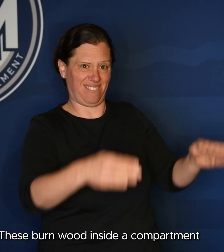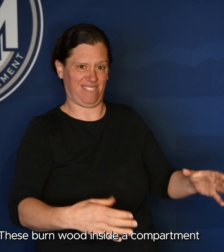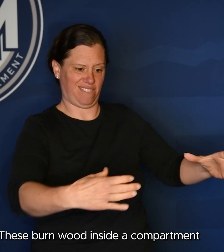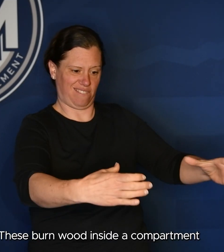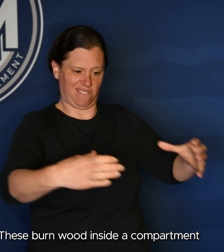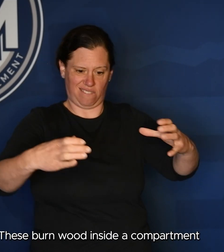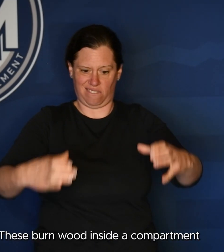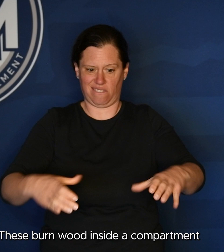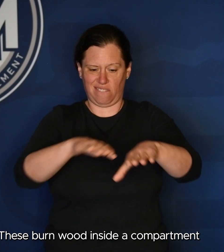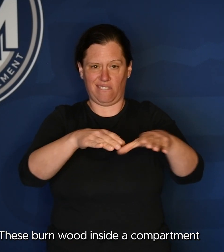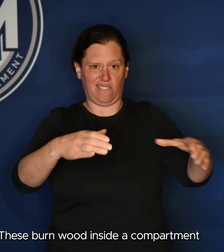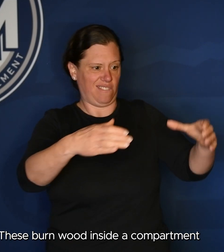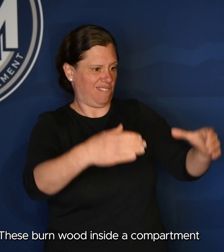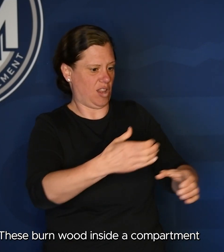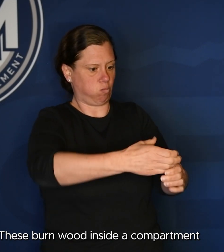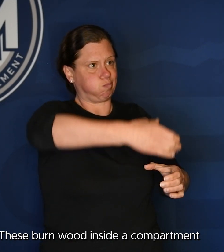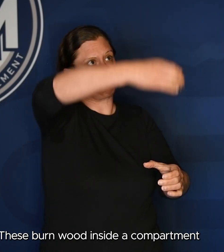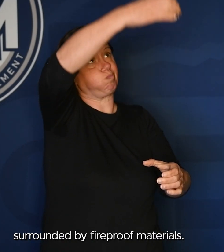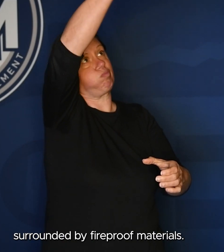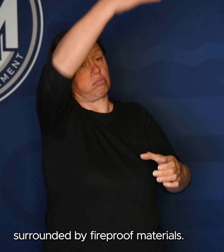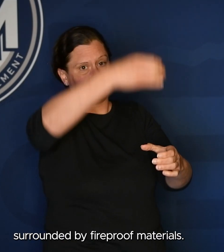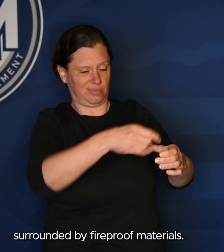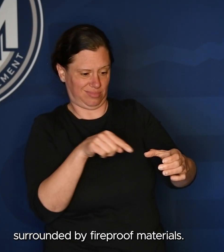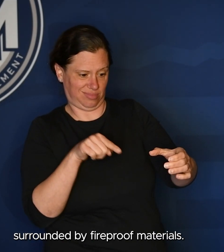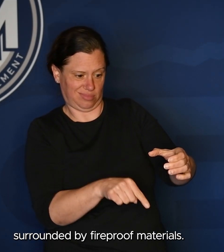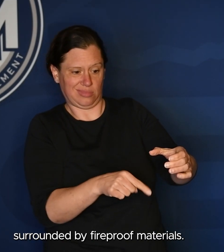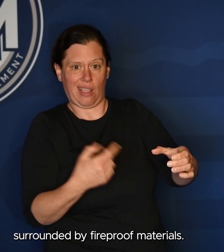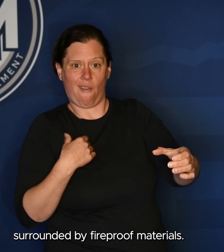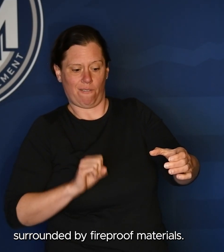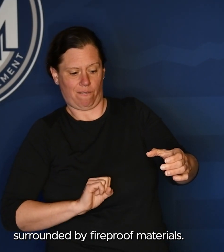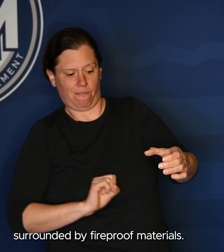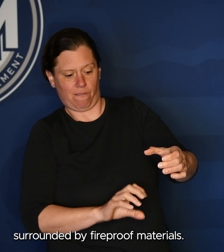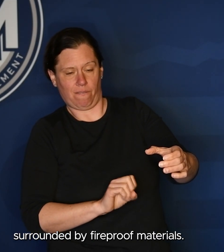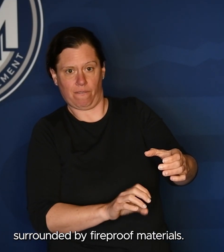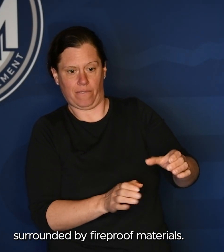These burn wood inside a compartment surrounded by fireproof materials.